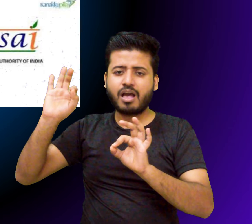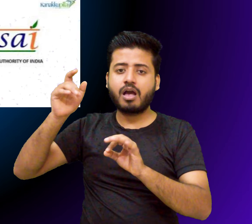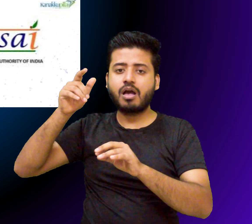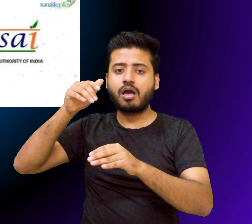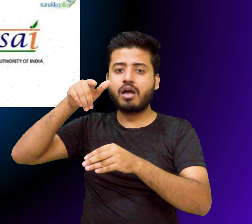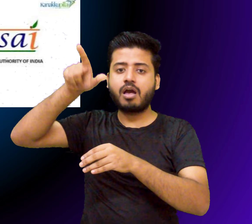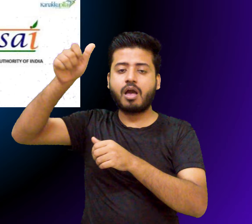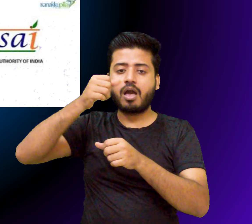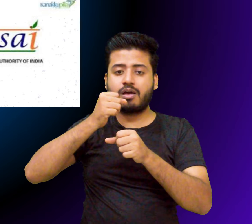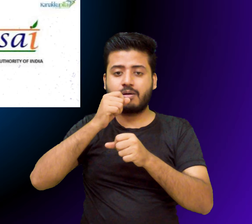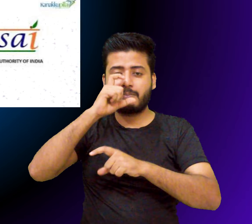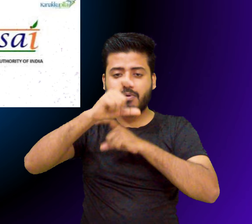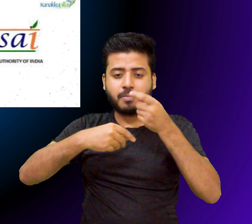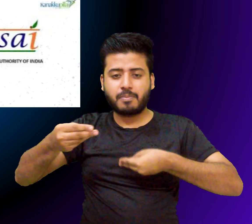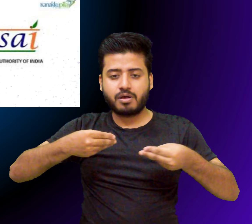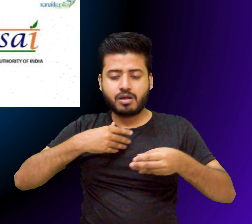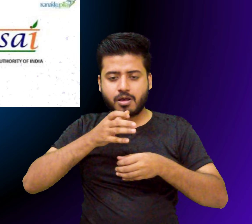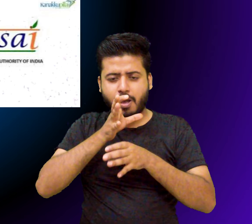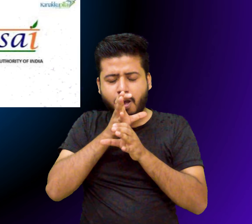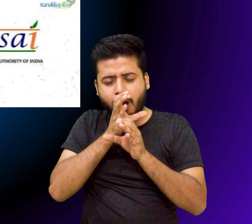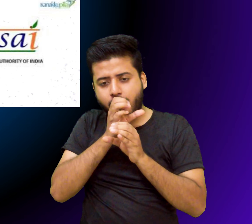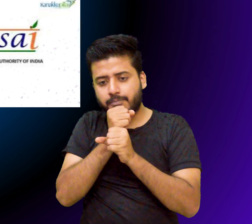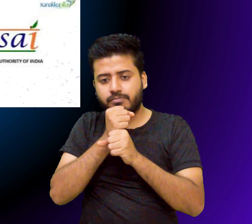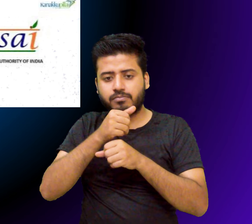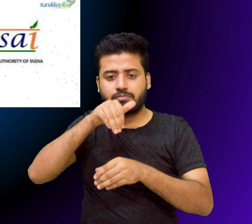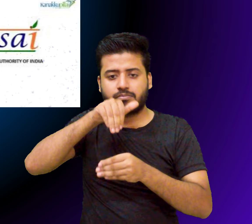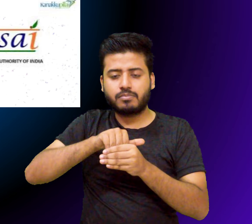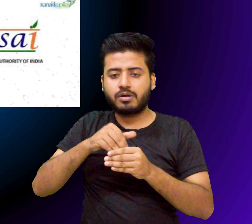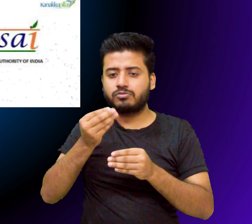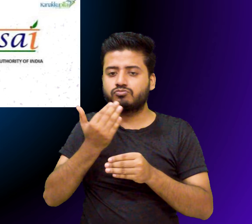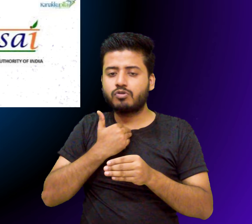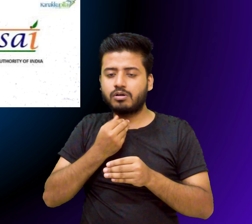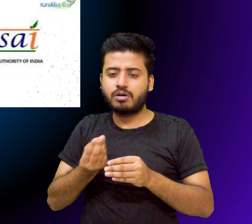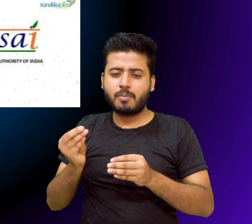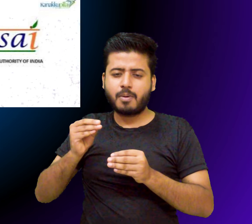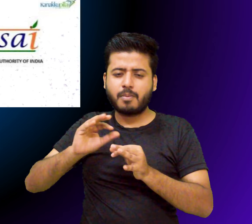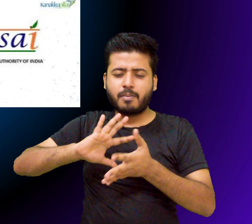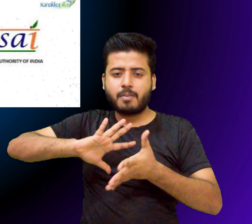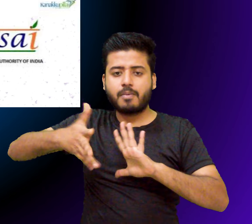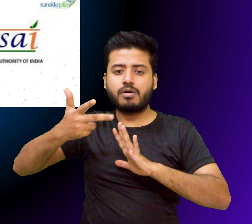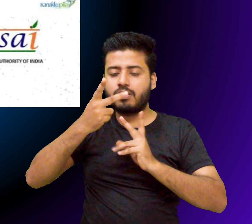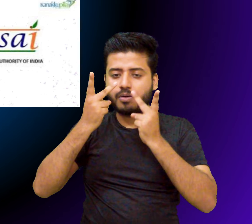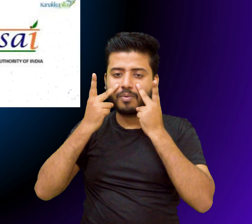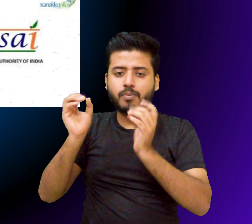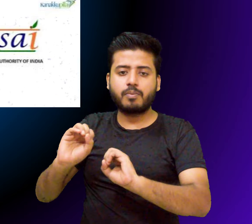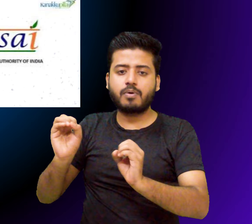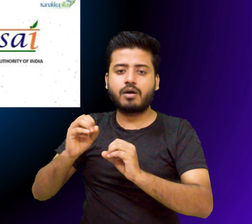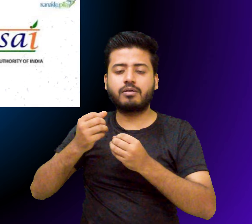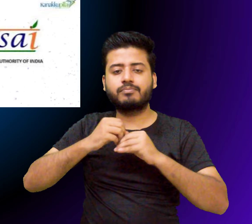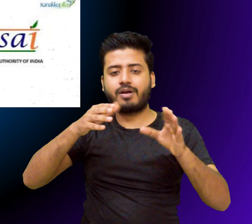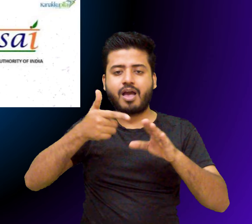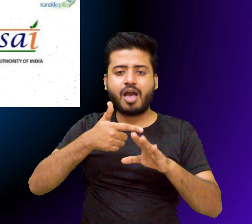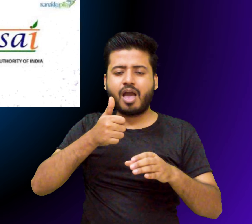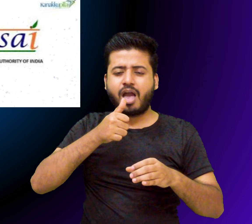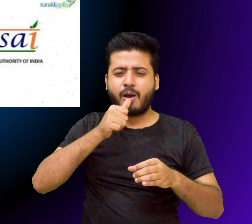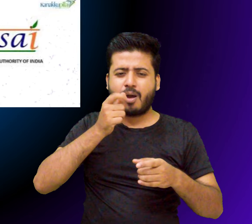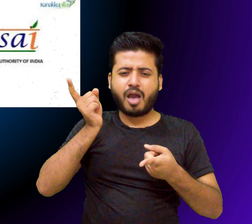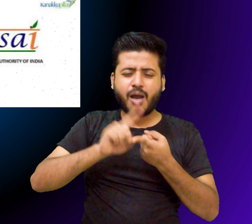make, allowing them to be sold for less. Potential health concerns: while regulatory bodies often deem approved food dyes safe within